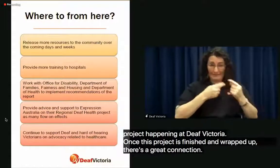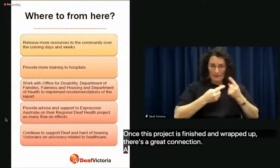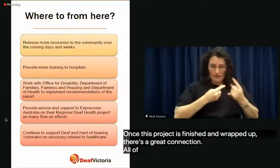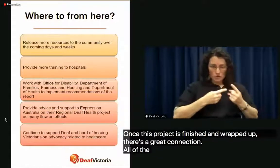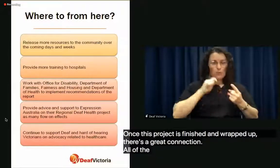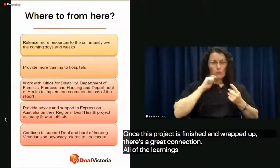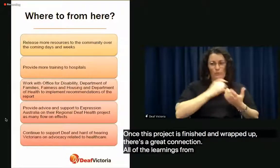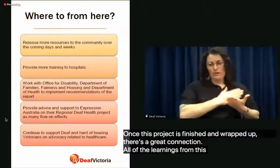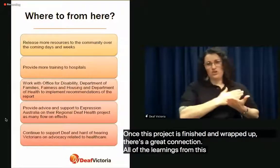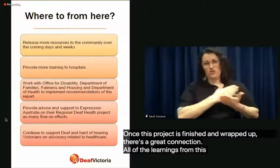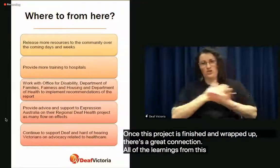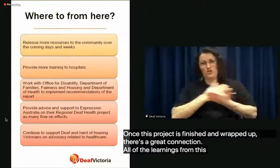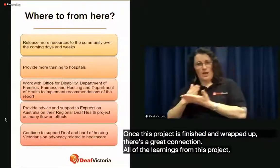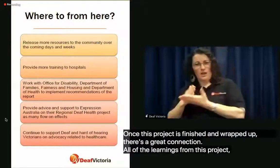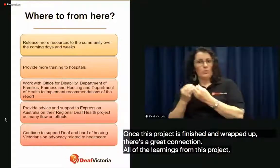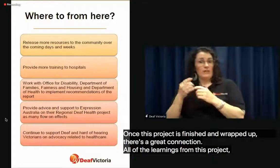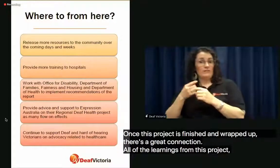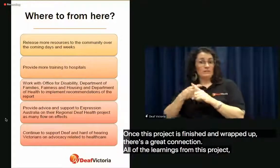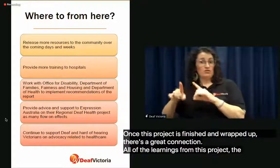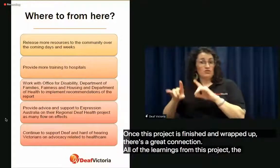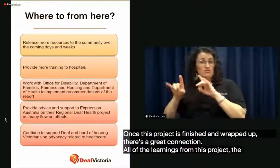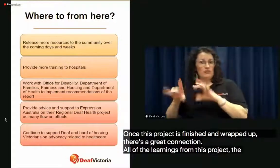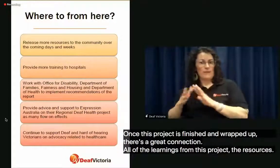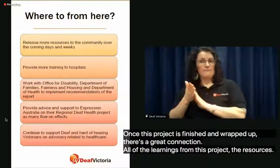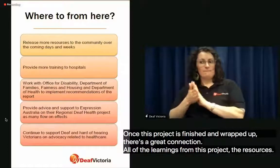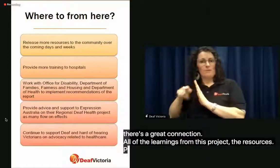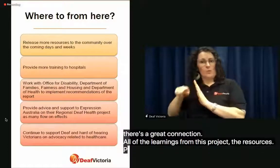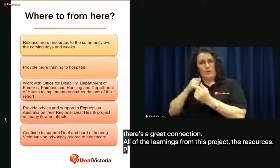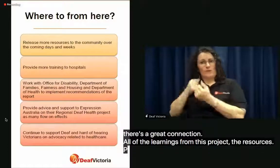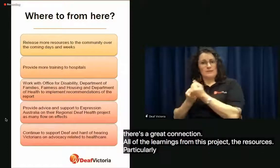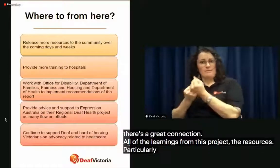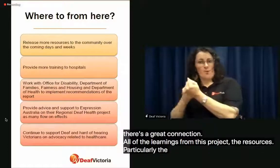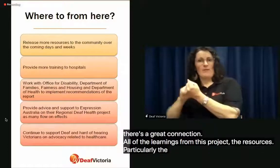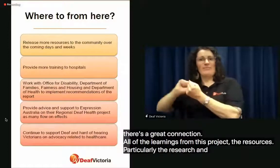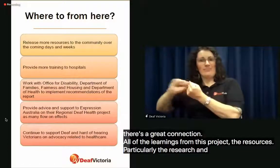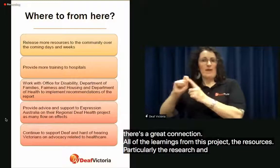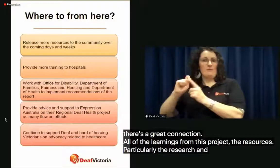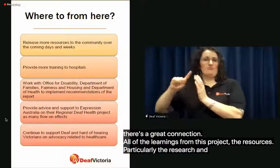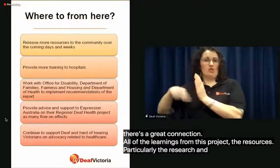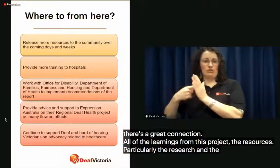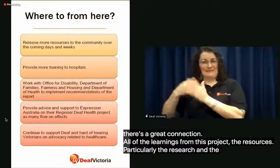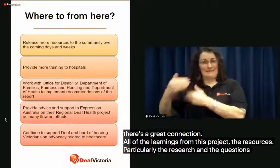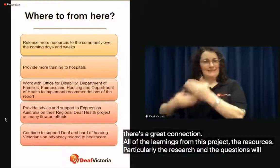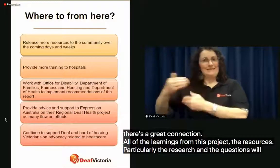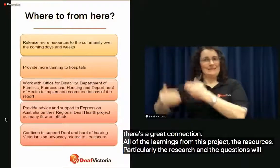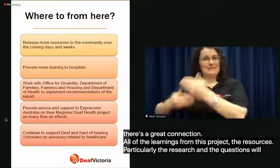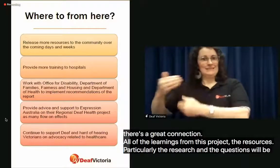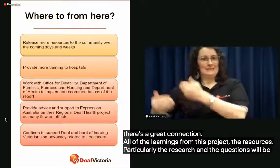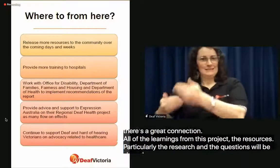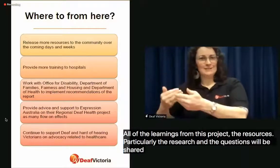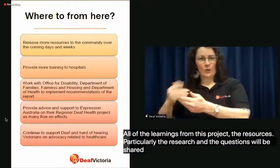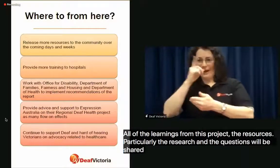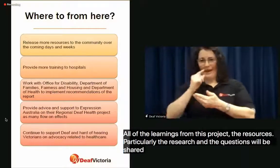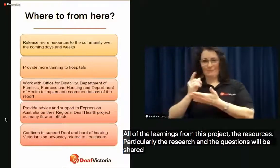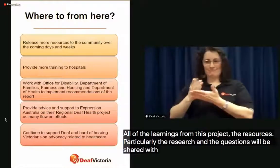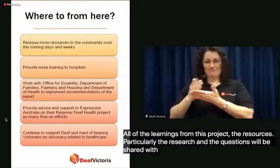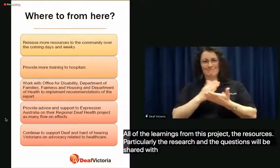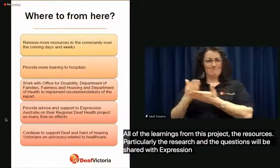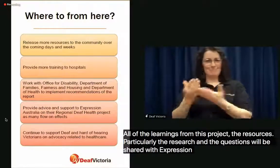research, and the questions we shared with Expression Australia, and to support their project continuing